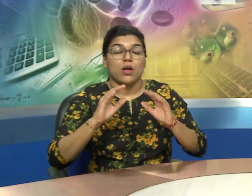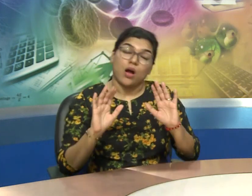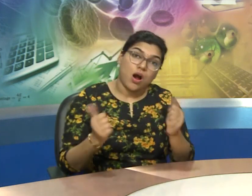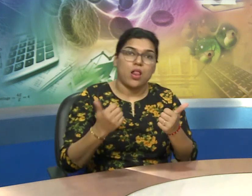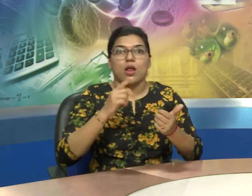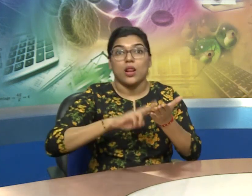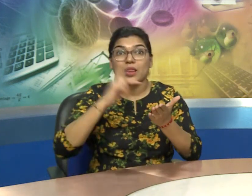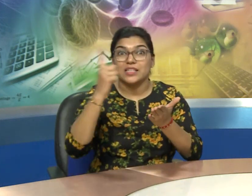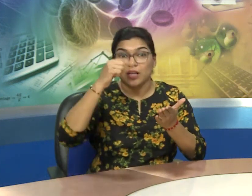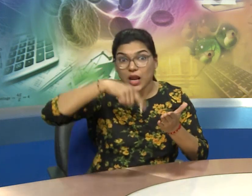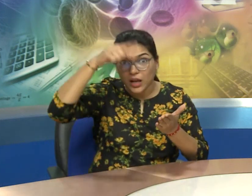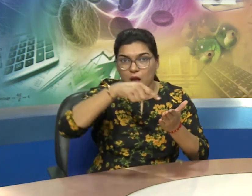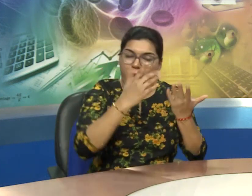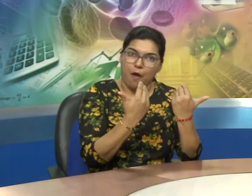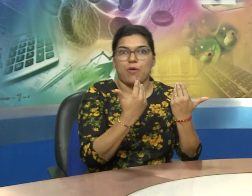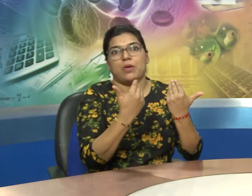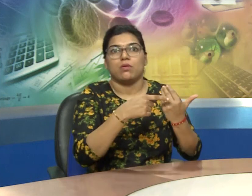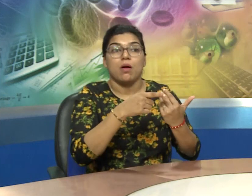Being the national level library,